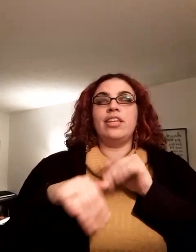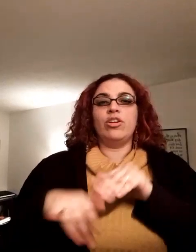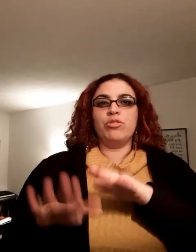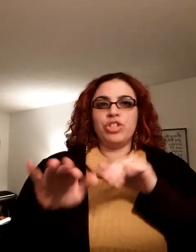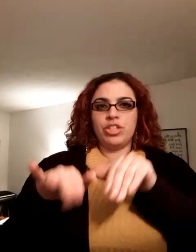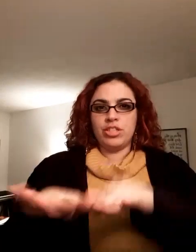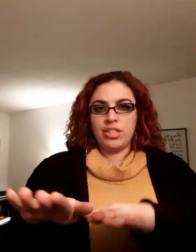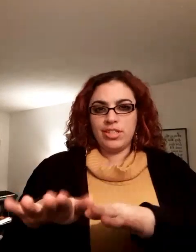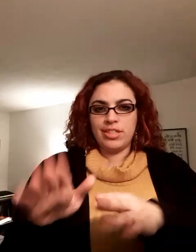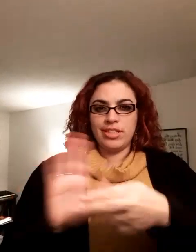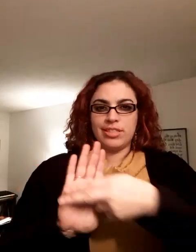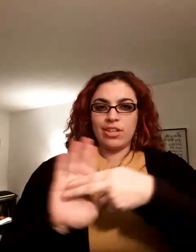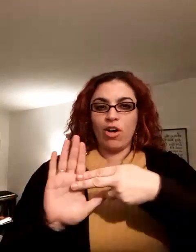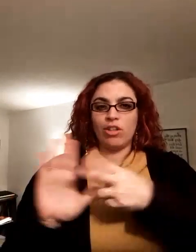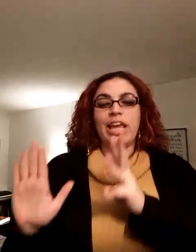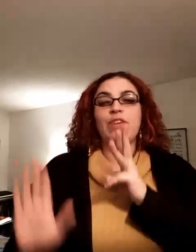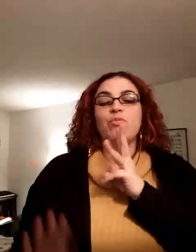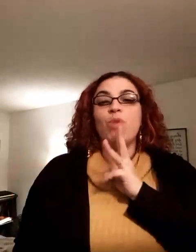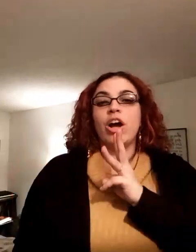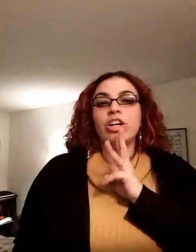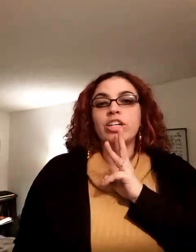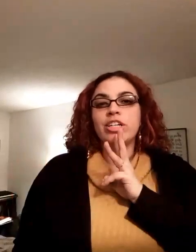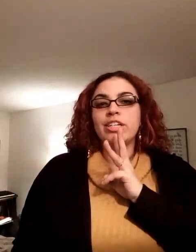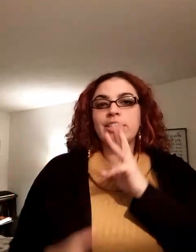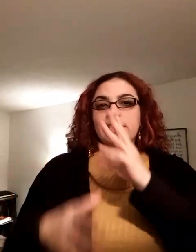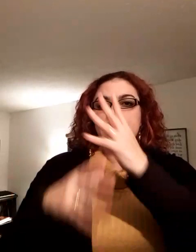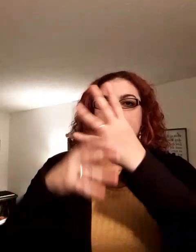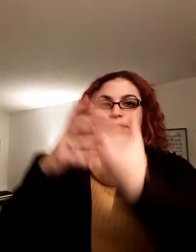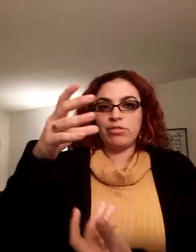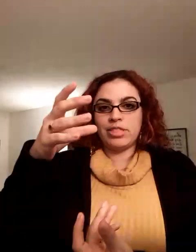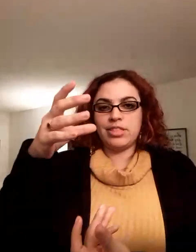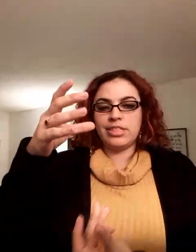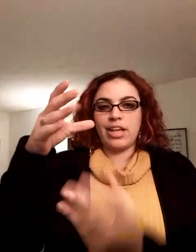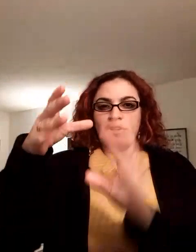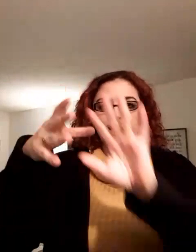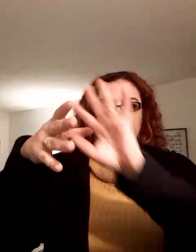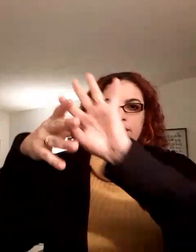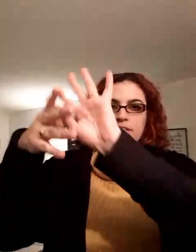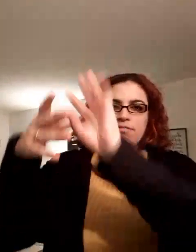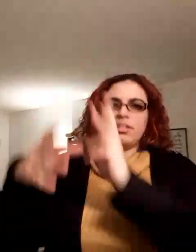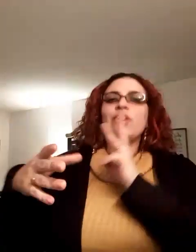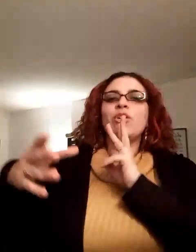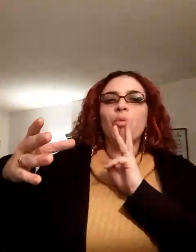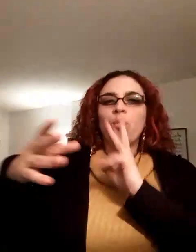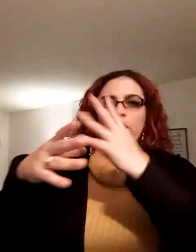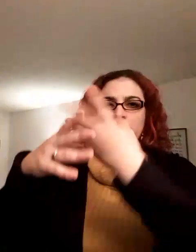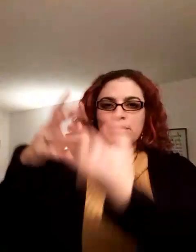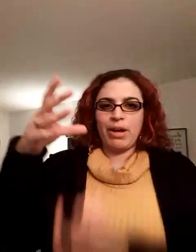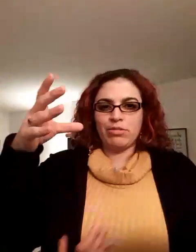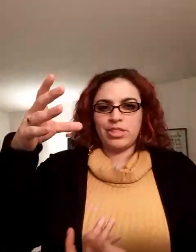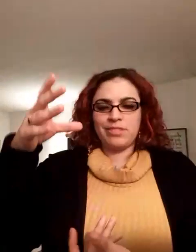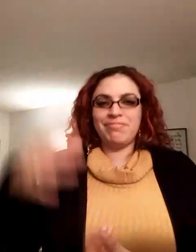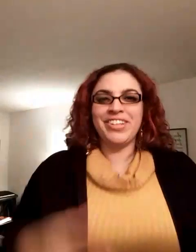the ocean is called a water spout, is how he did it. Water spout.